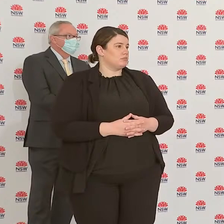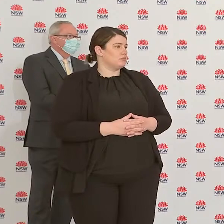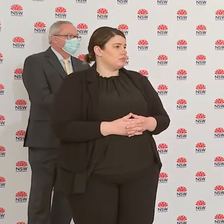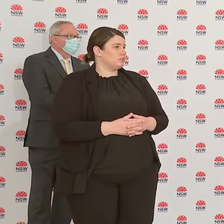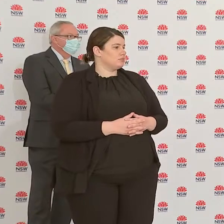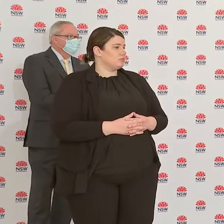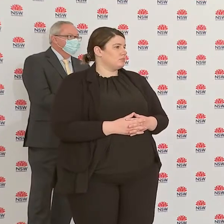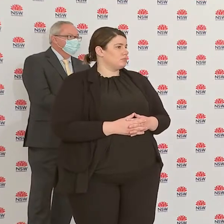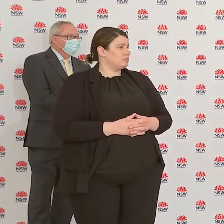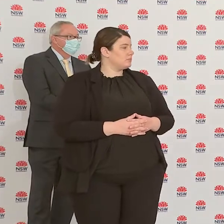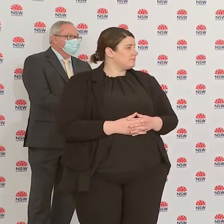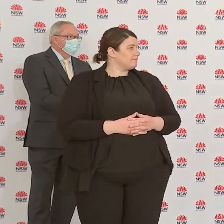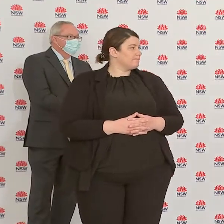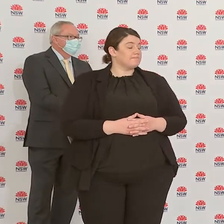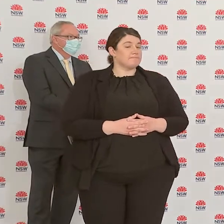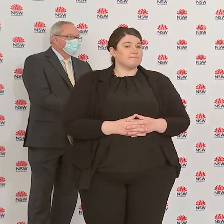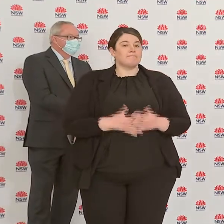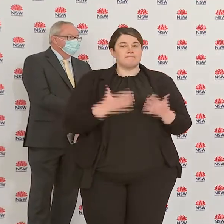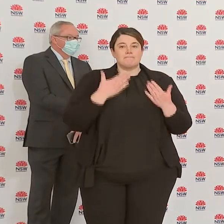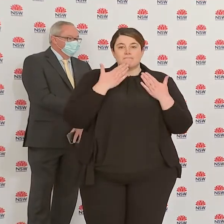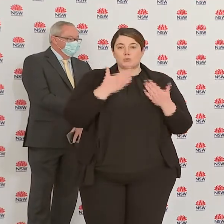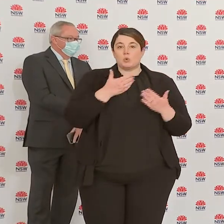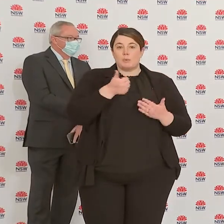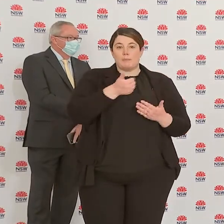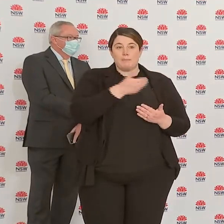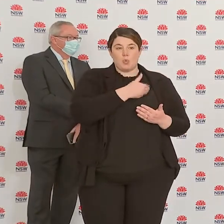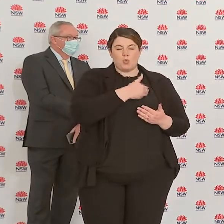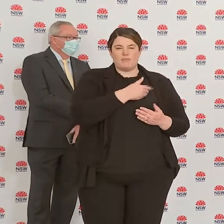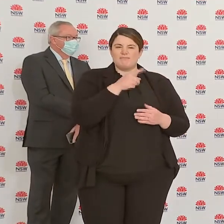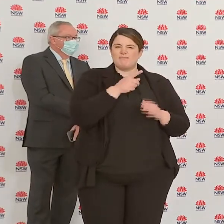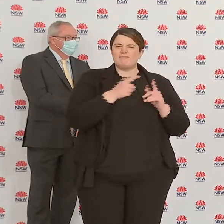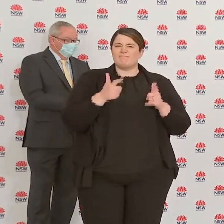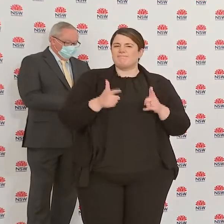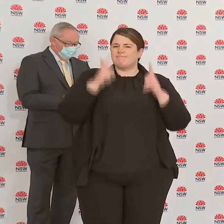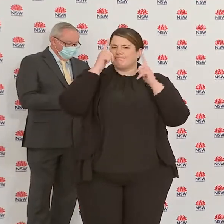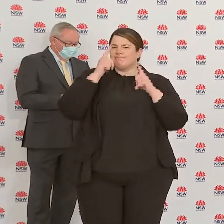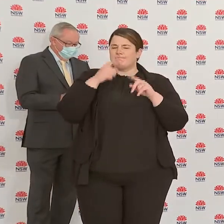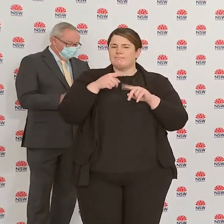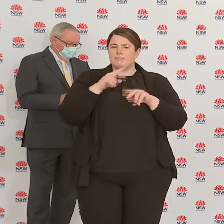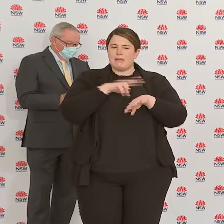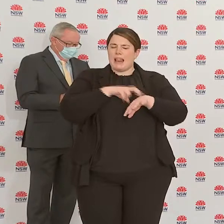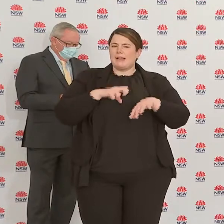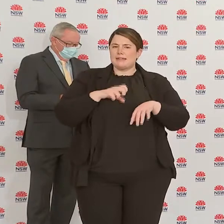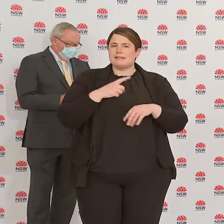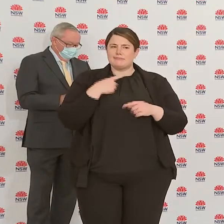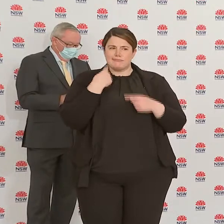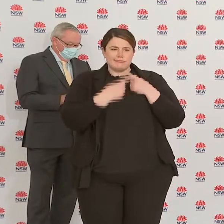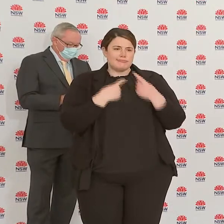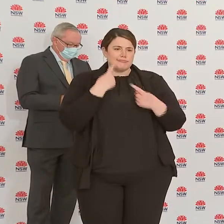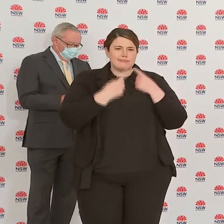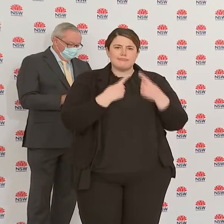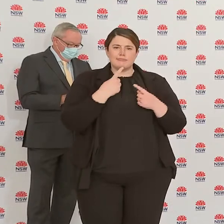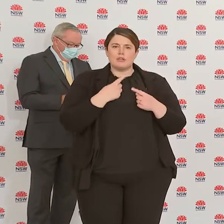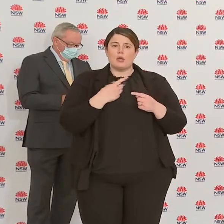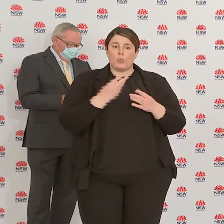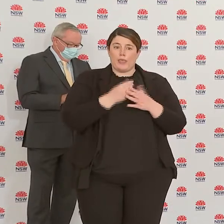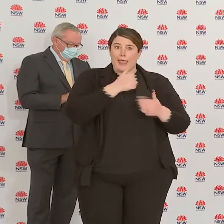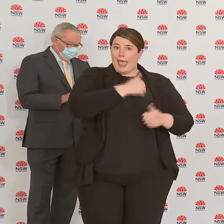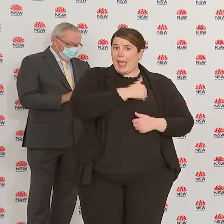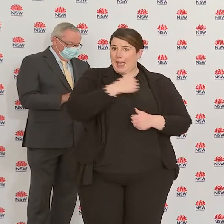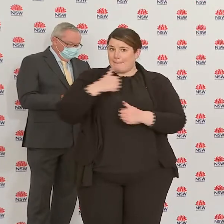Yeah, thank you and good morning. Mr. Fuller made it very clear last week that police and with the assistance of ADF would